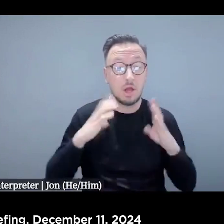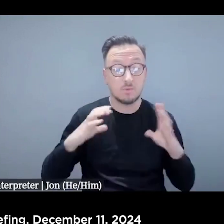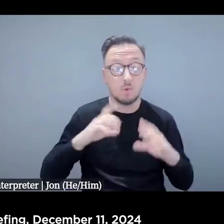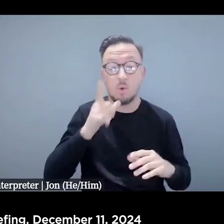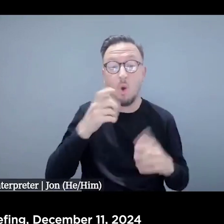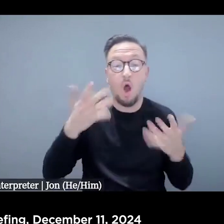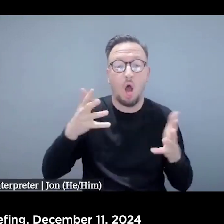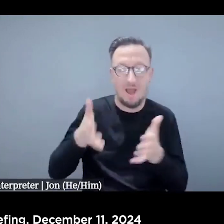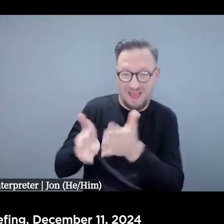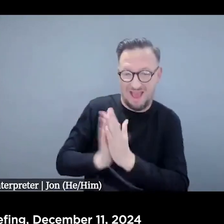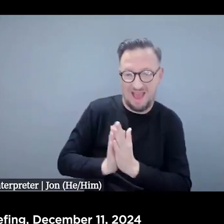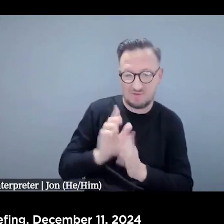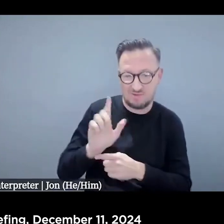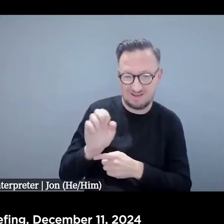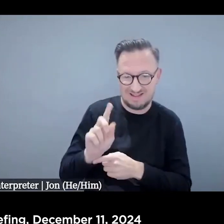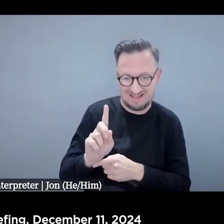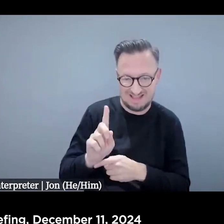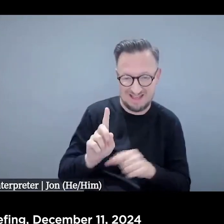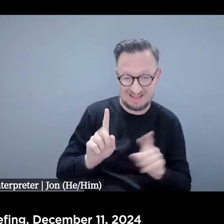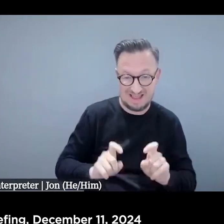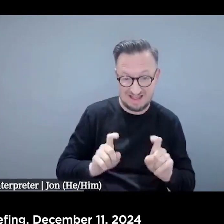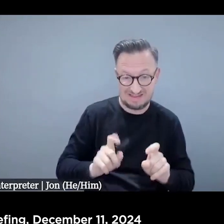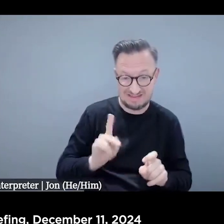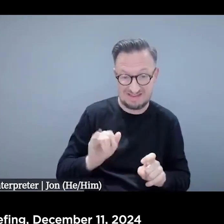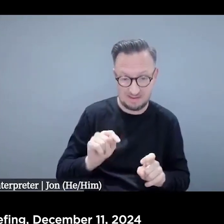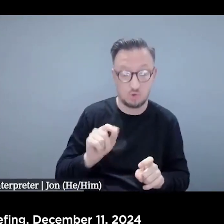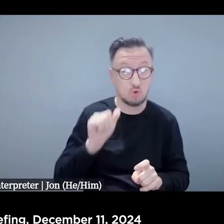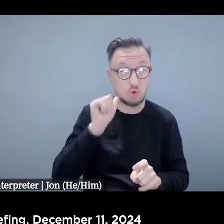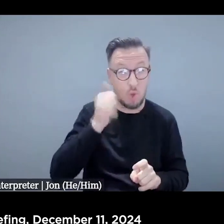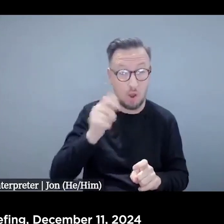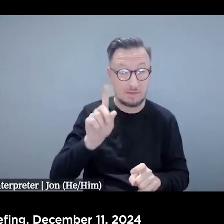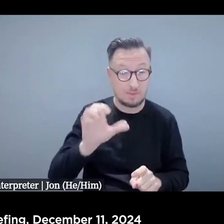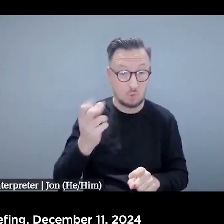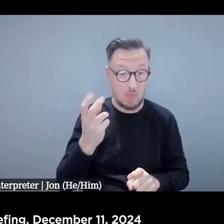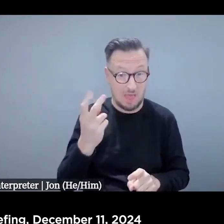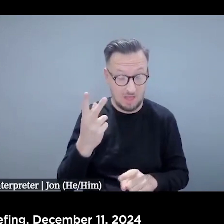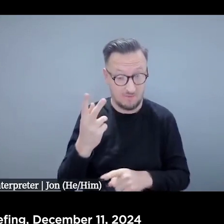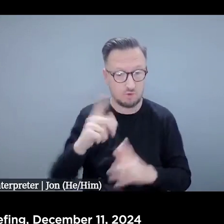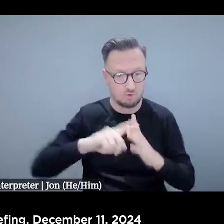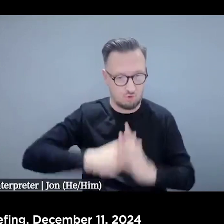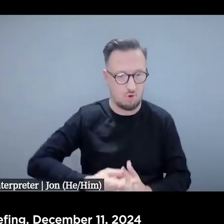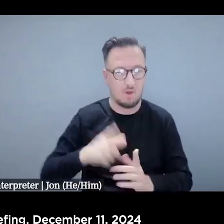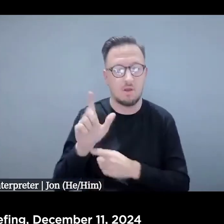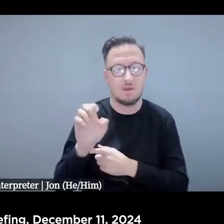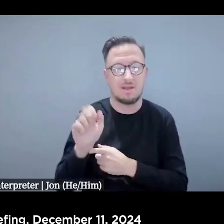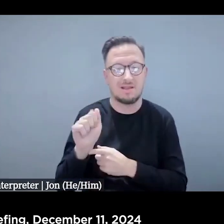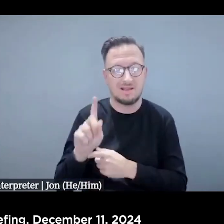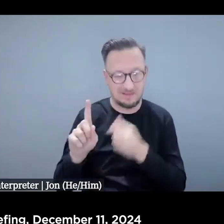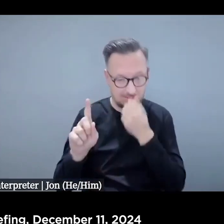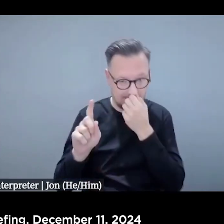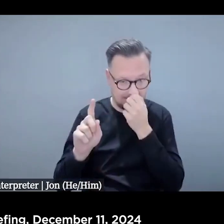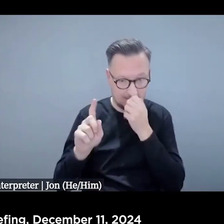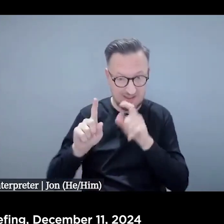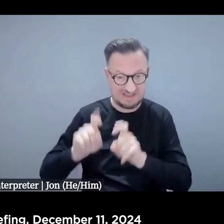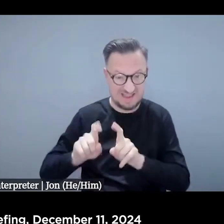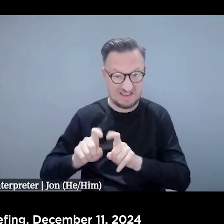us. Starting December 12th, that's tomorrow, lead test kits for customers who have already requested